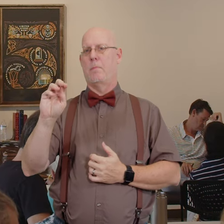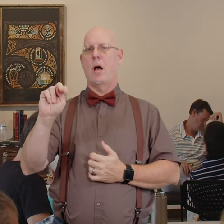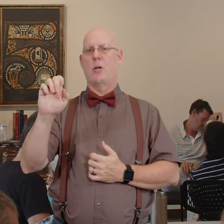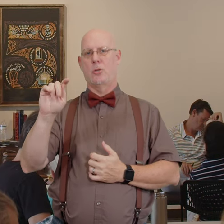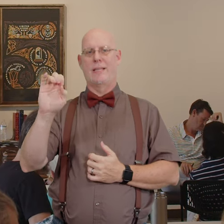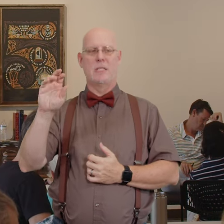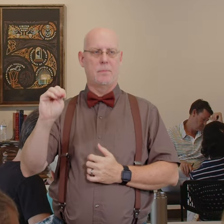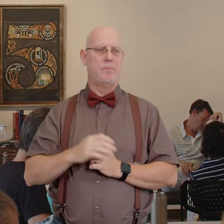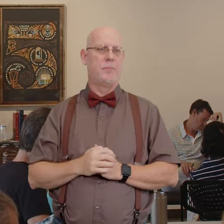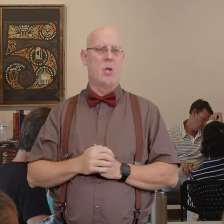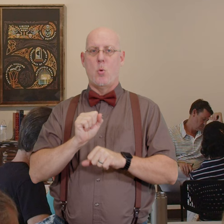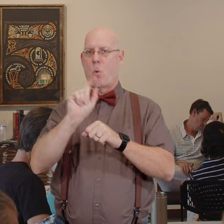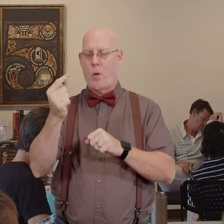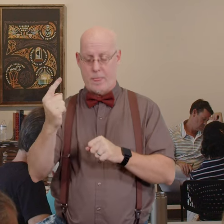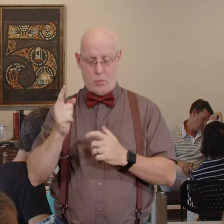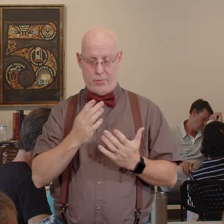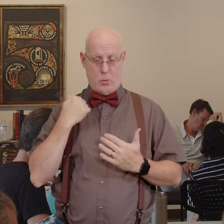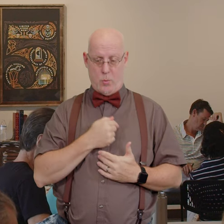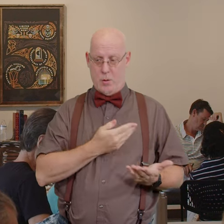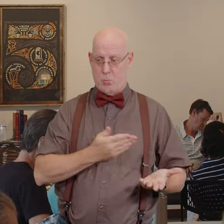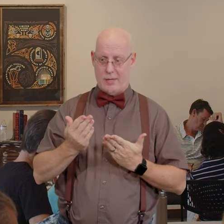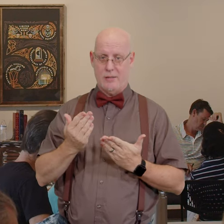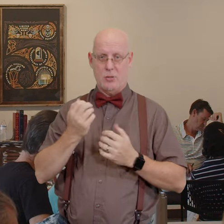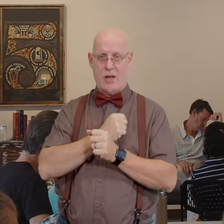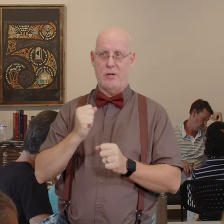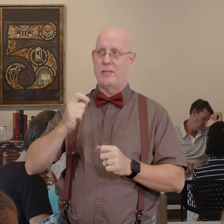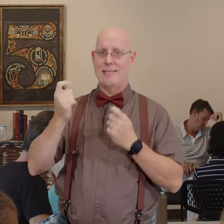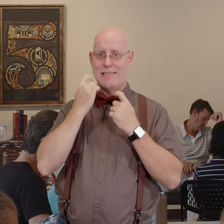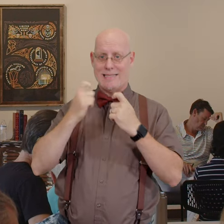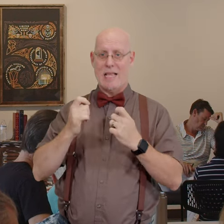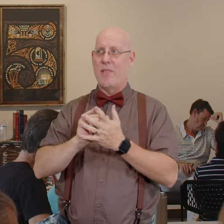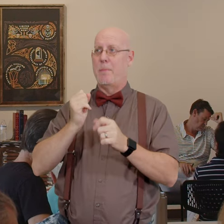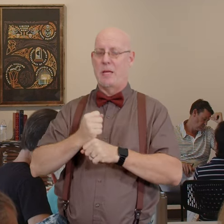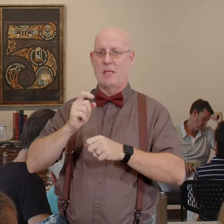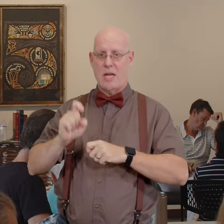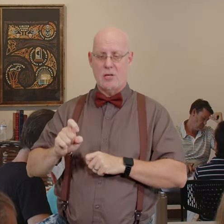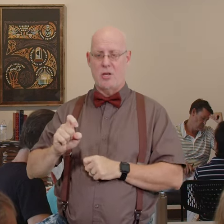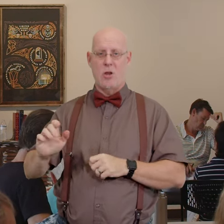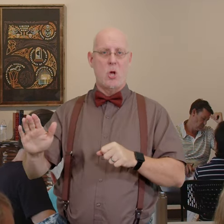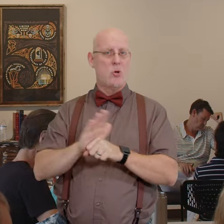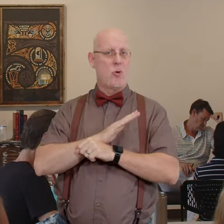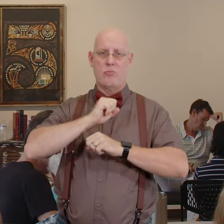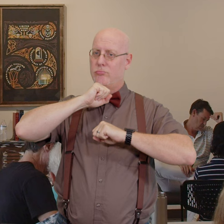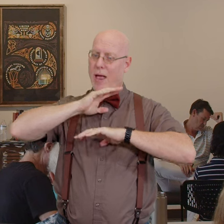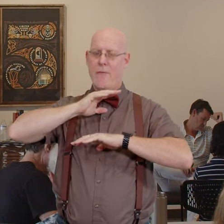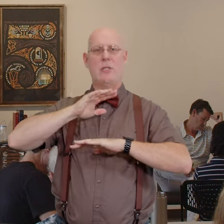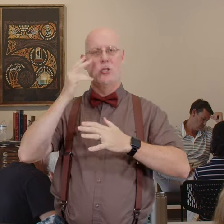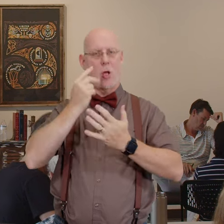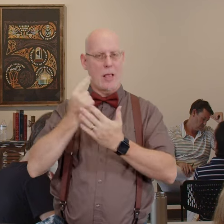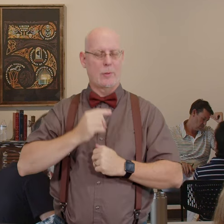one, that as I often say, the only thing we bring to salvation is the sin which makes it necessary, total depravity, as we saw last